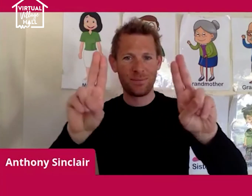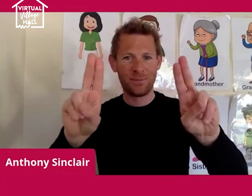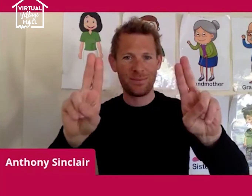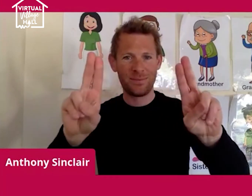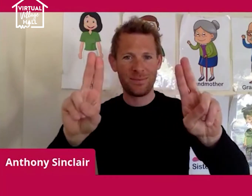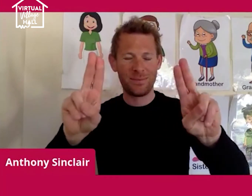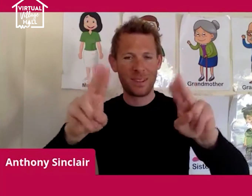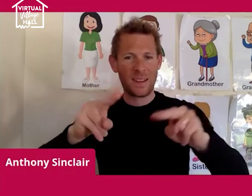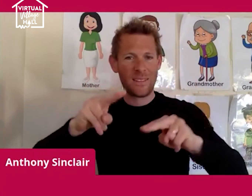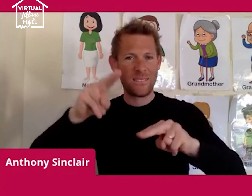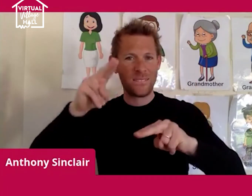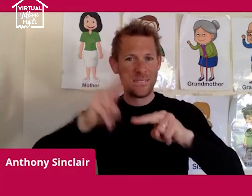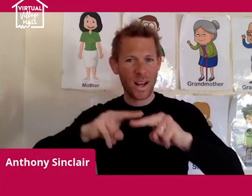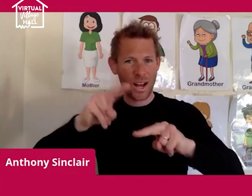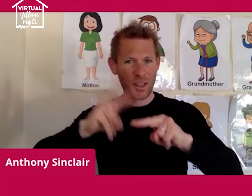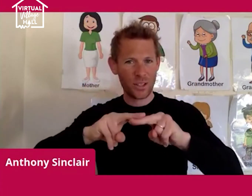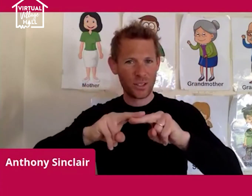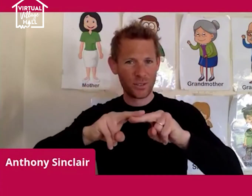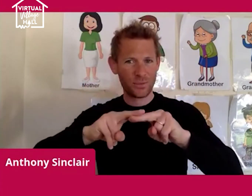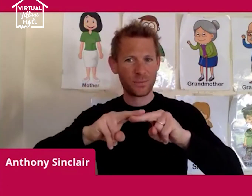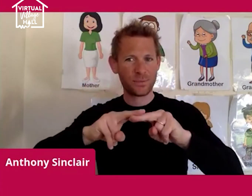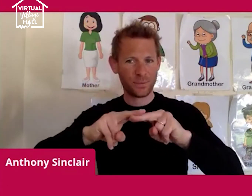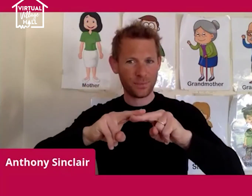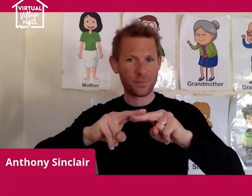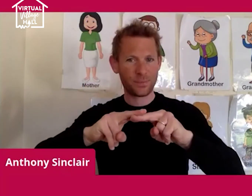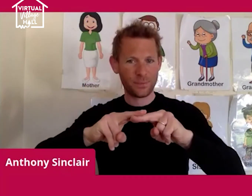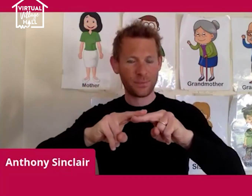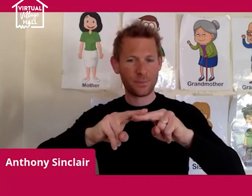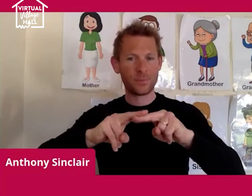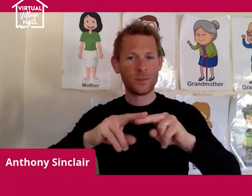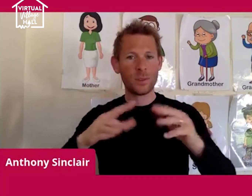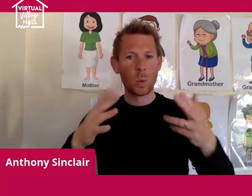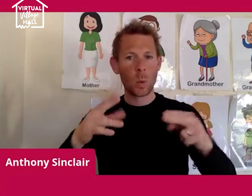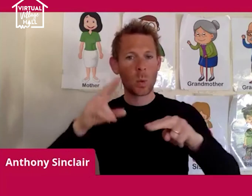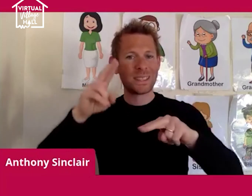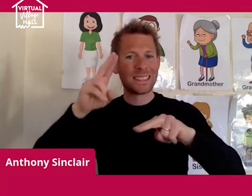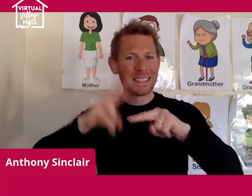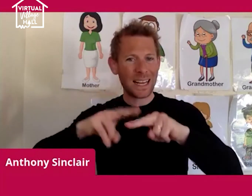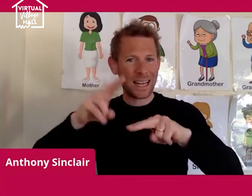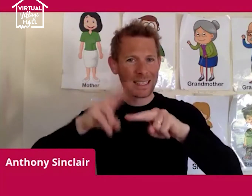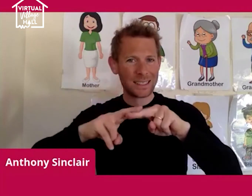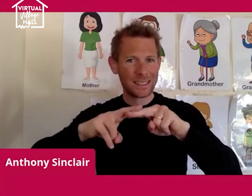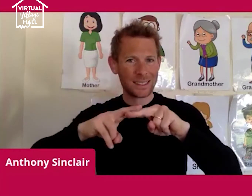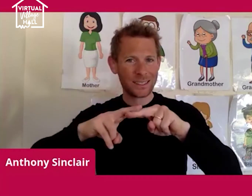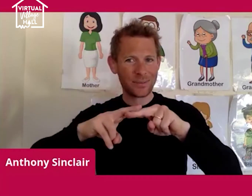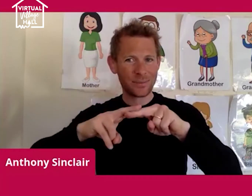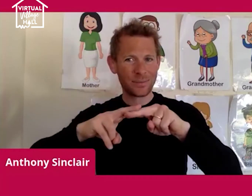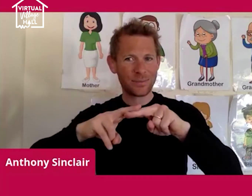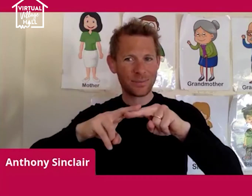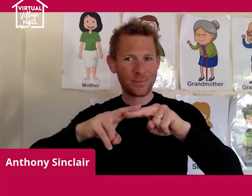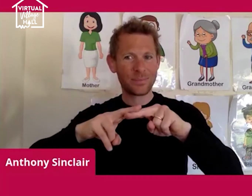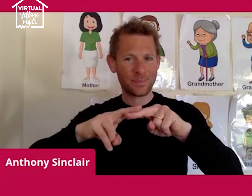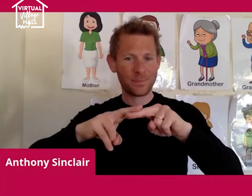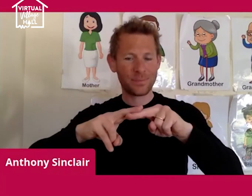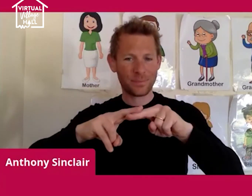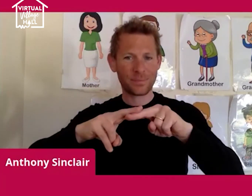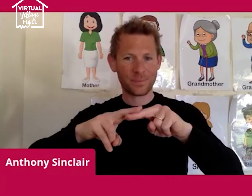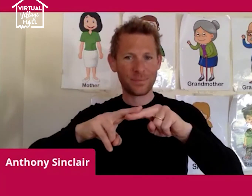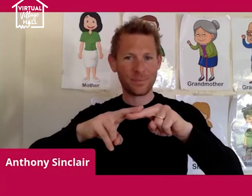Father. So it's your two fingers together again for F, and it's a double tap. Father. Or you can say dad, but still use the